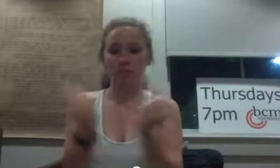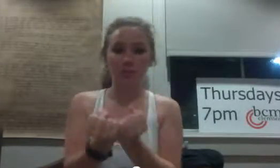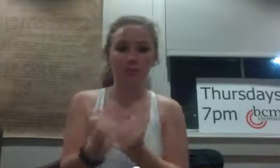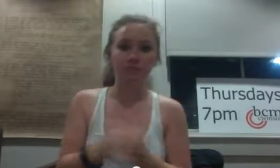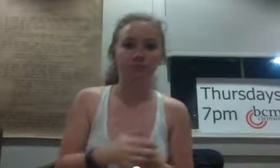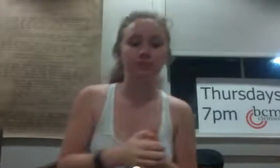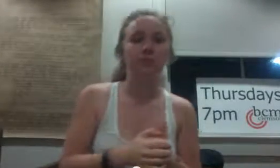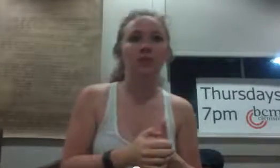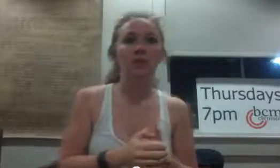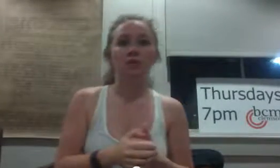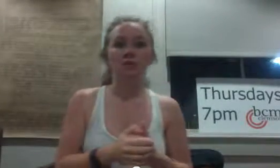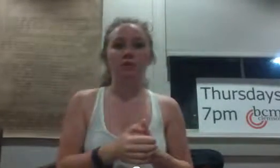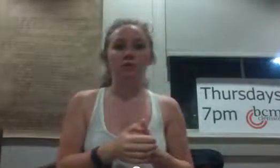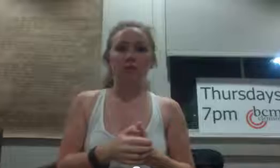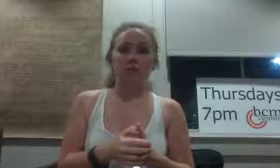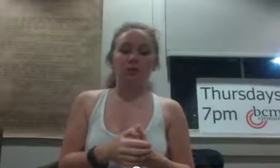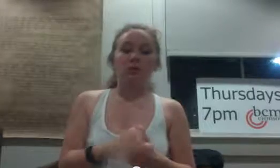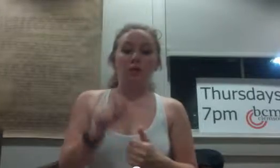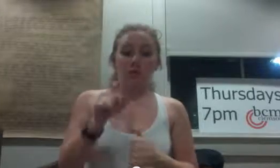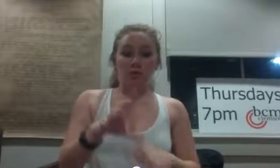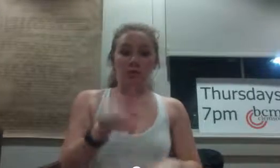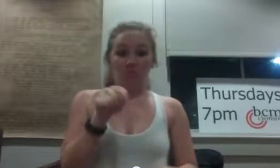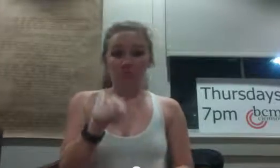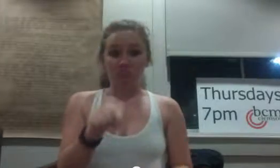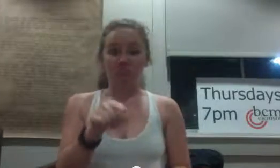with all different types of situations involved.